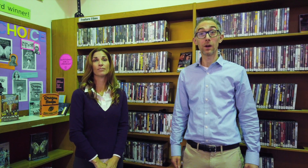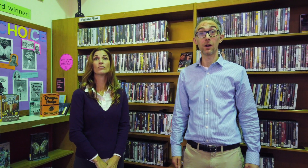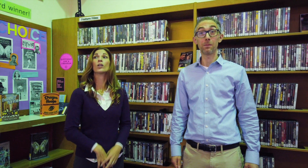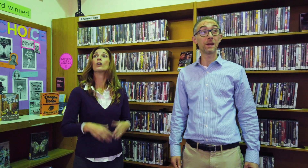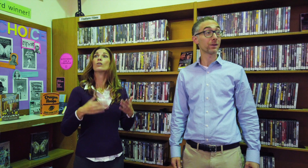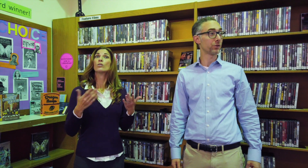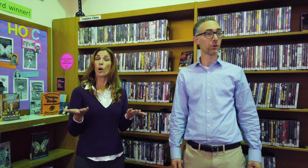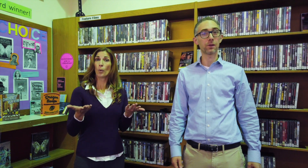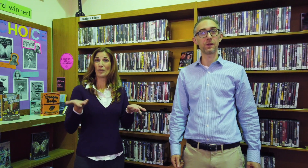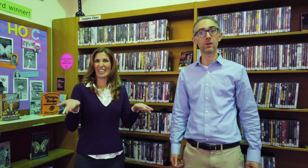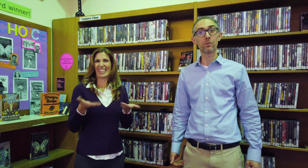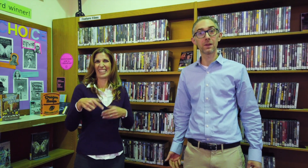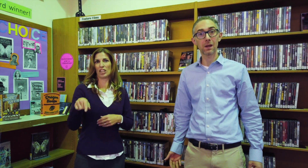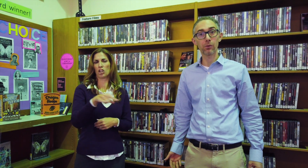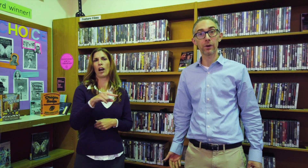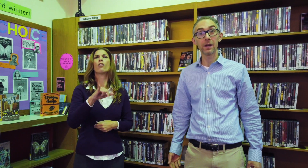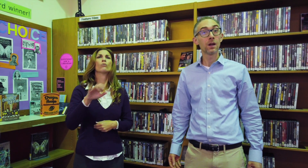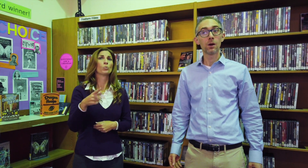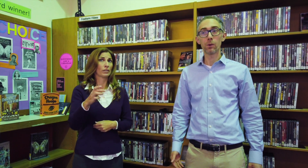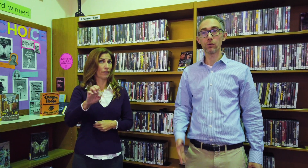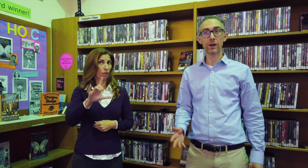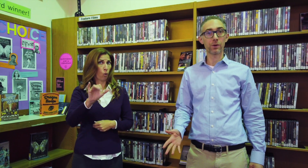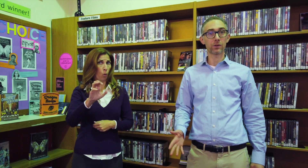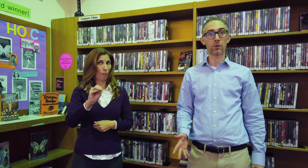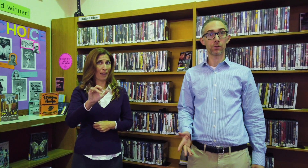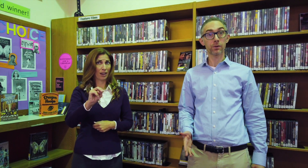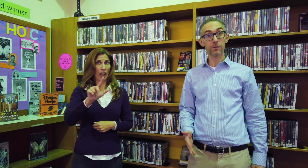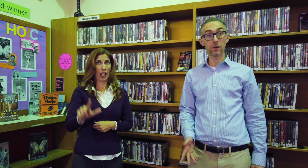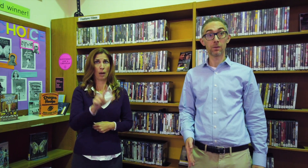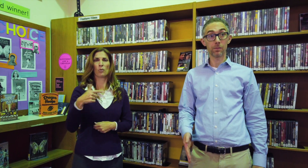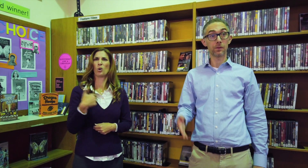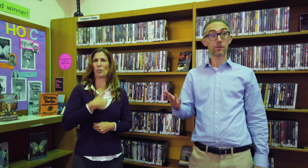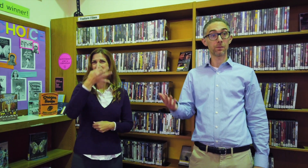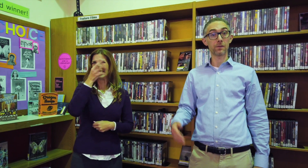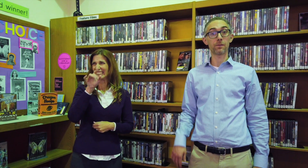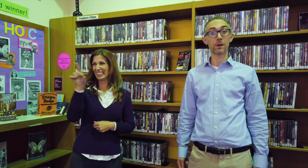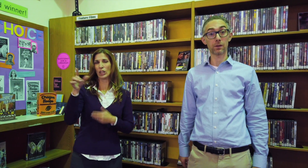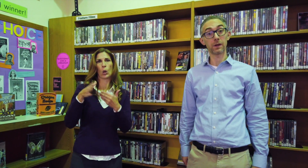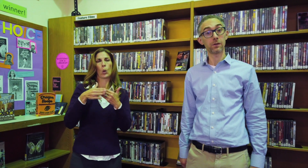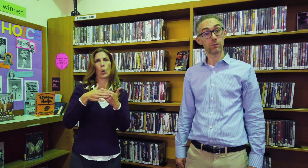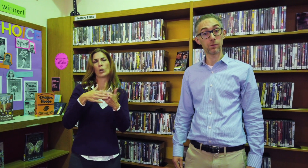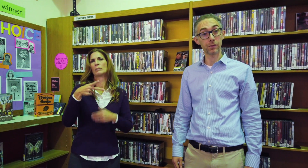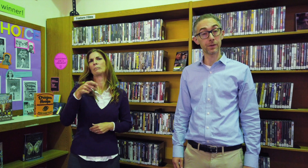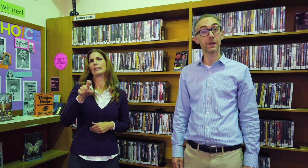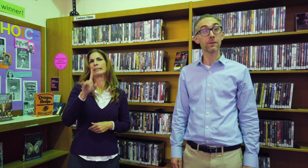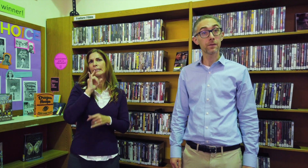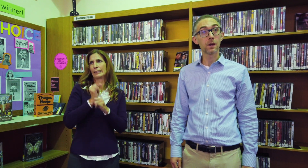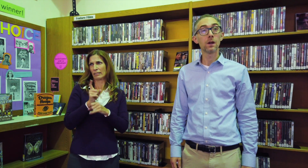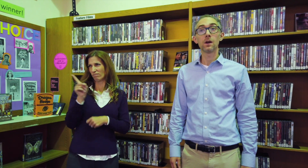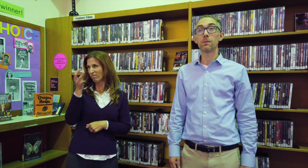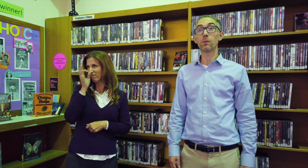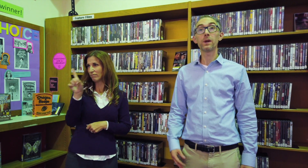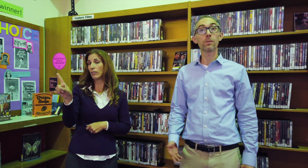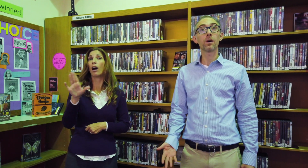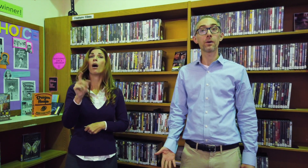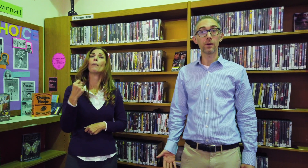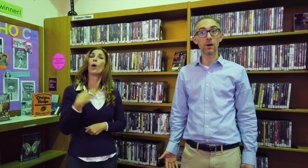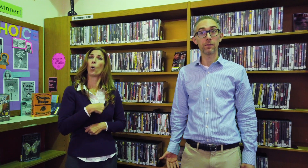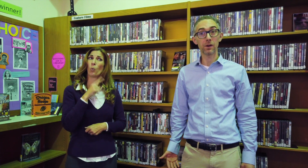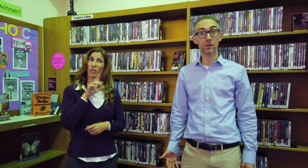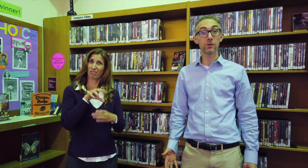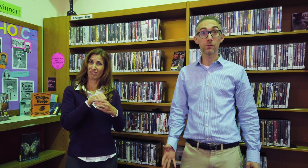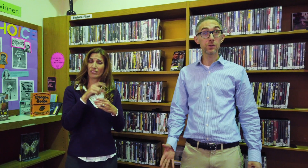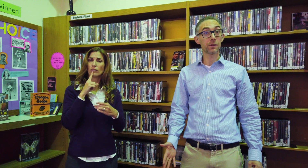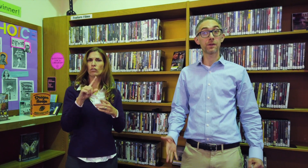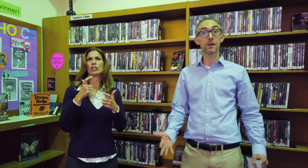So here at the Joseph E. Coleman Library, we're right around the corner from the Pennsylvania School for the Deaf, but we are part